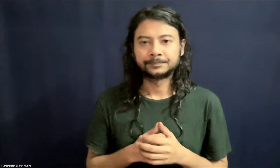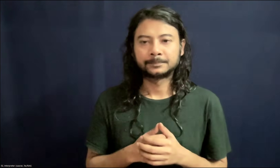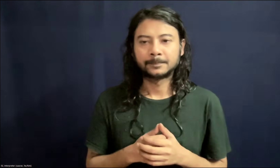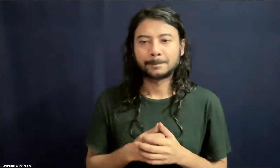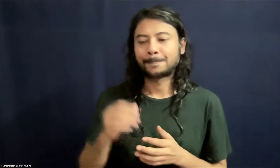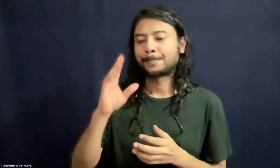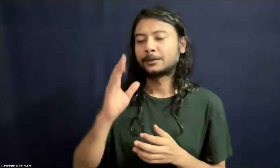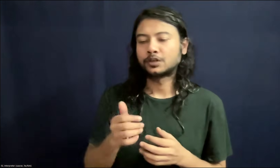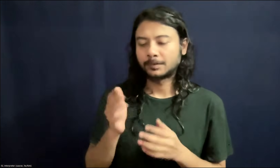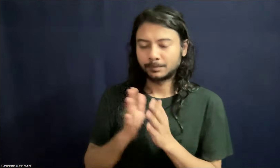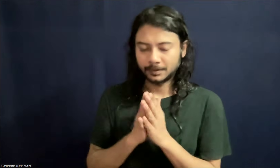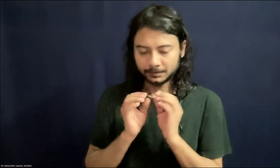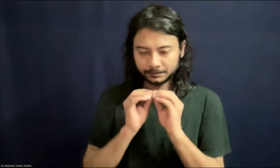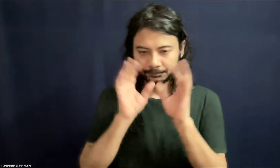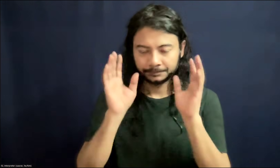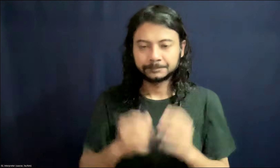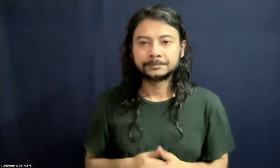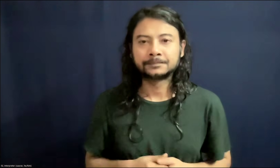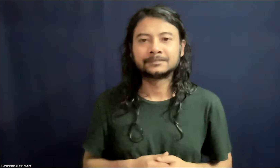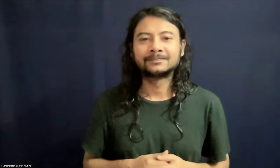Srila Prabhupada teacher.